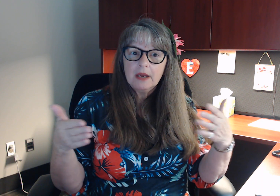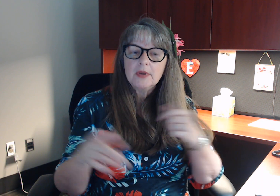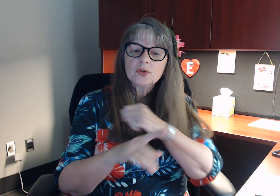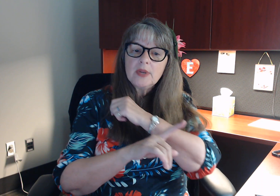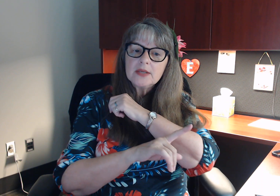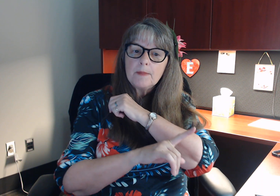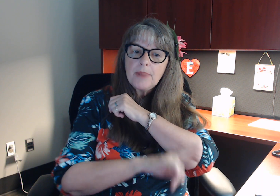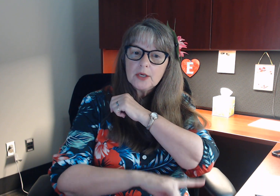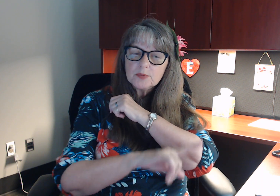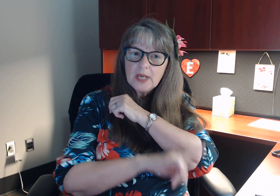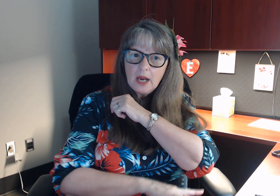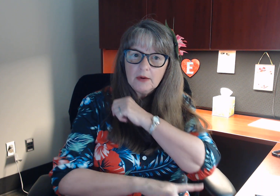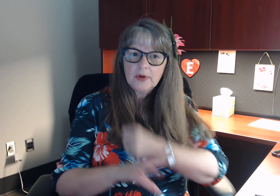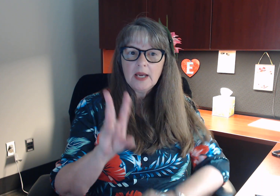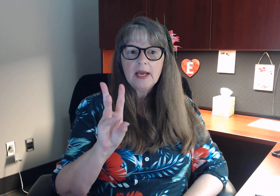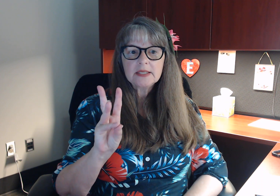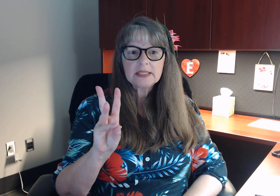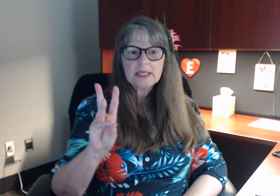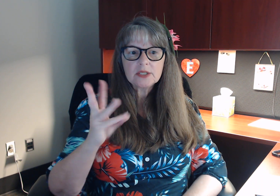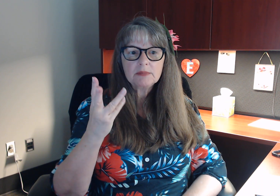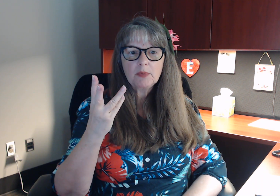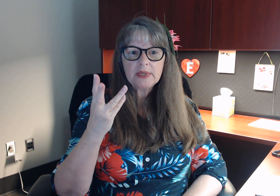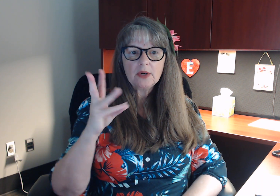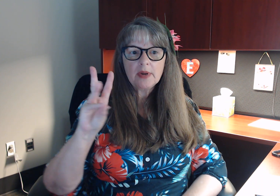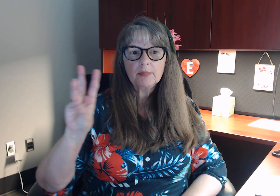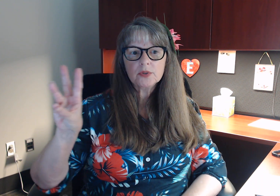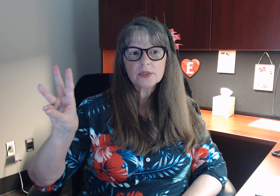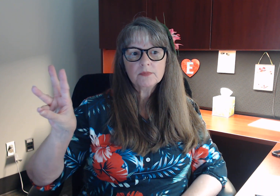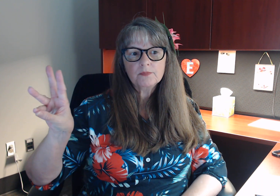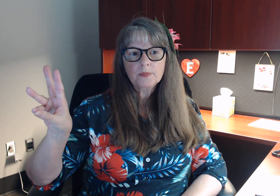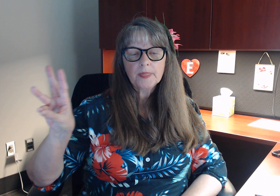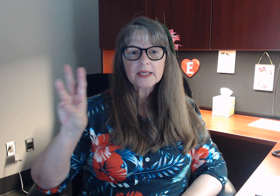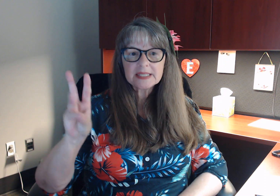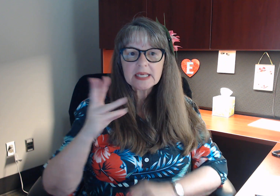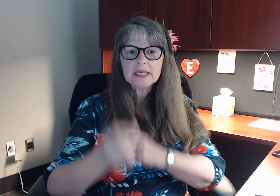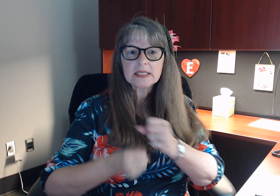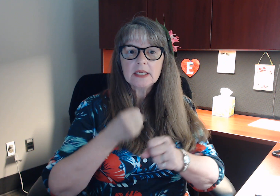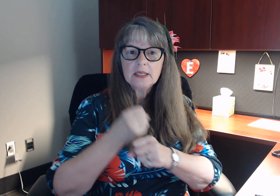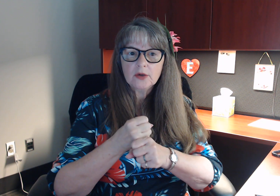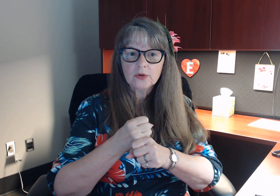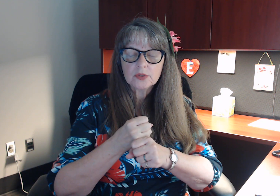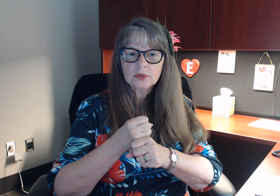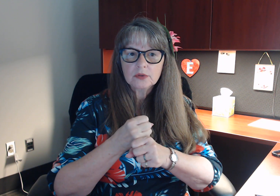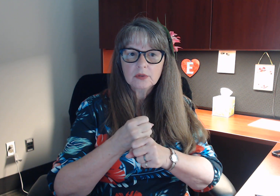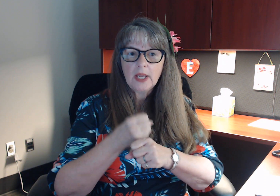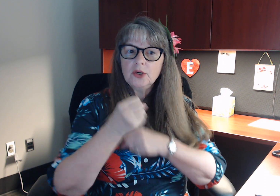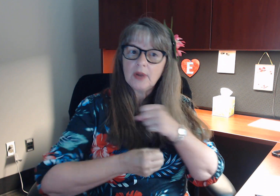so he has a punishment of 6, remember we did our numbers? 6 years. And you don't have to do it